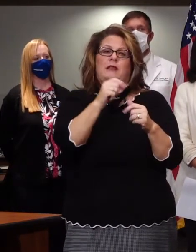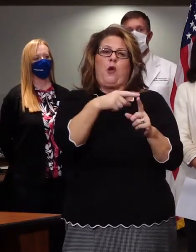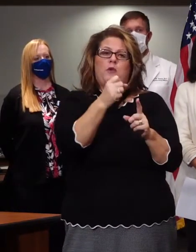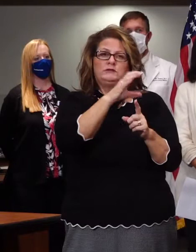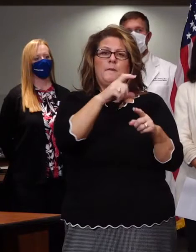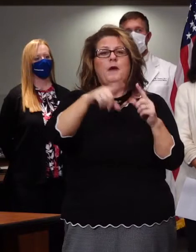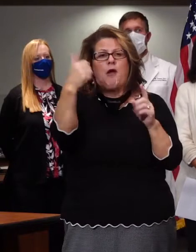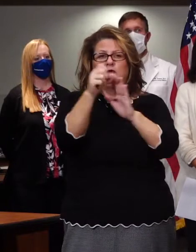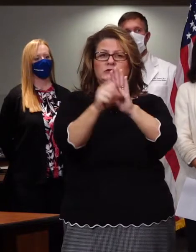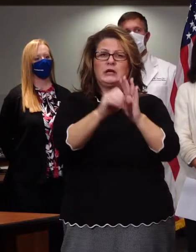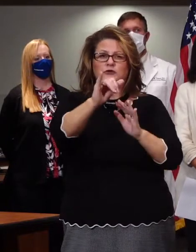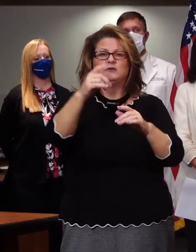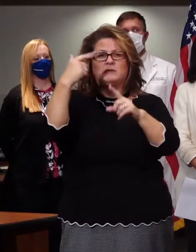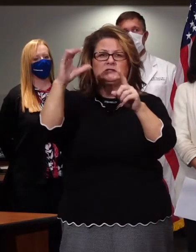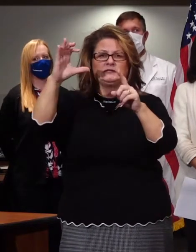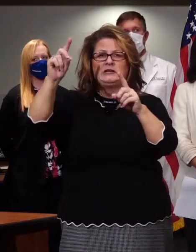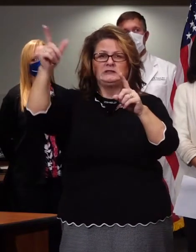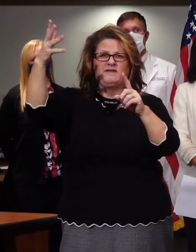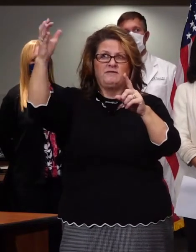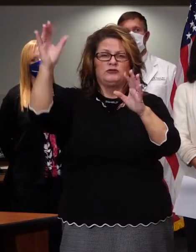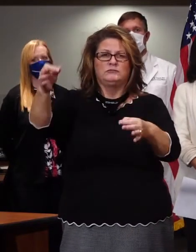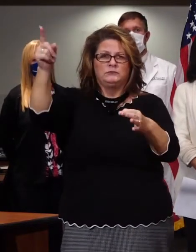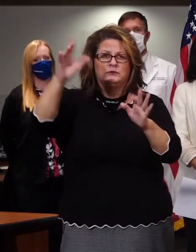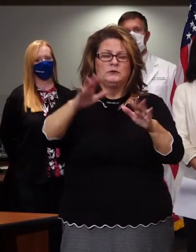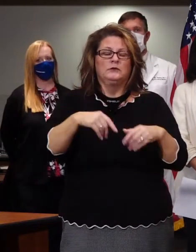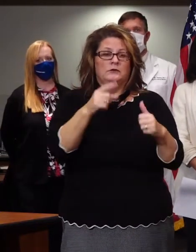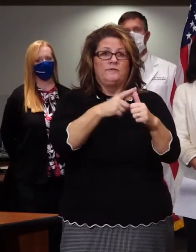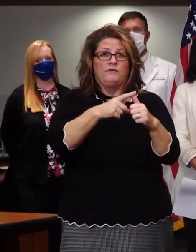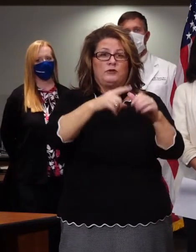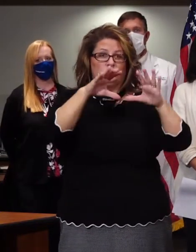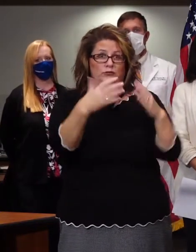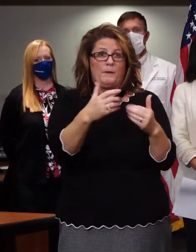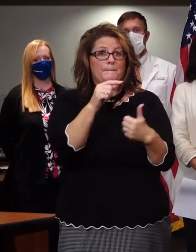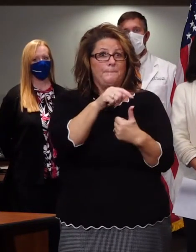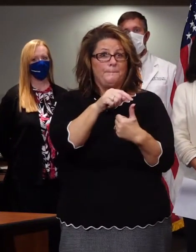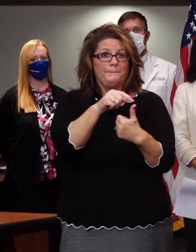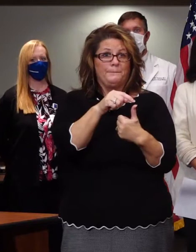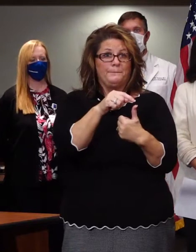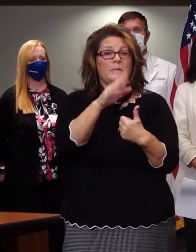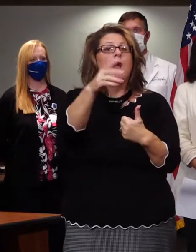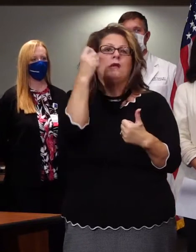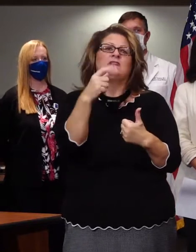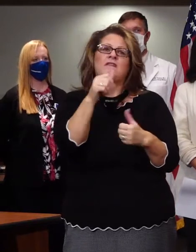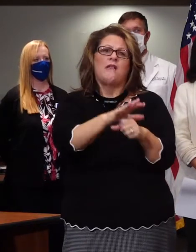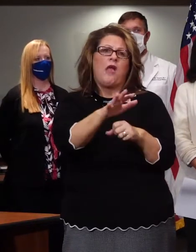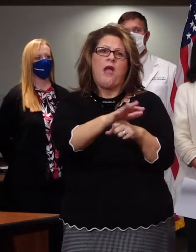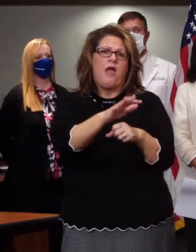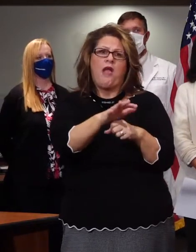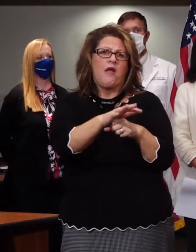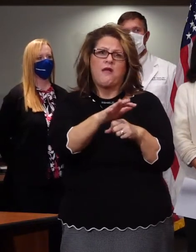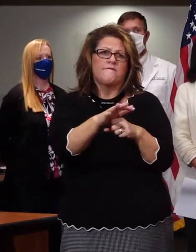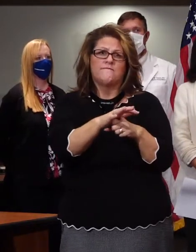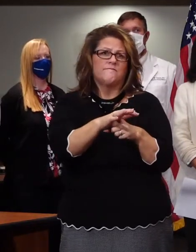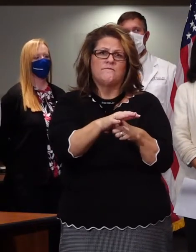CDC rules, regulations, and recommendations. The first group will be, and there won't be enough of the vaccine for all of